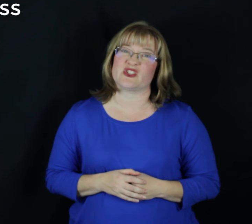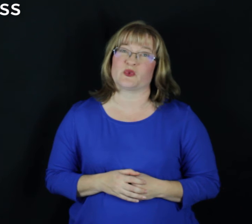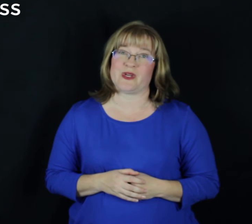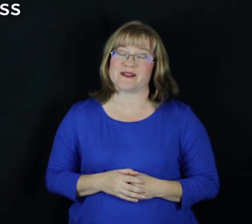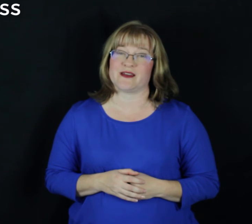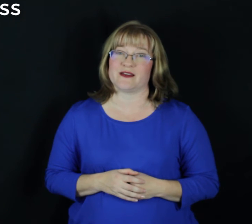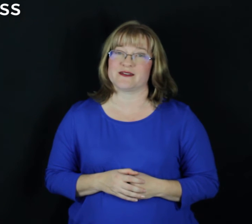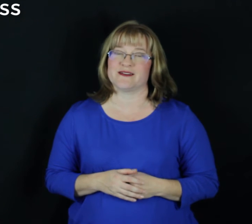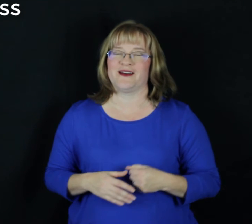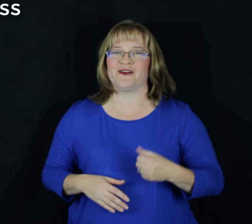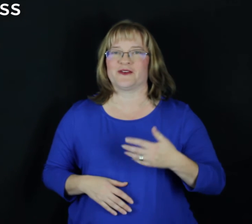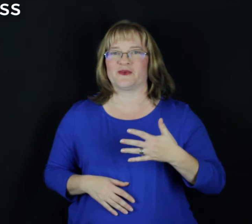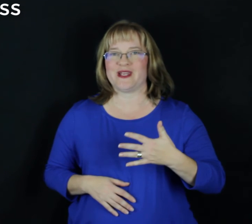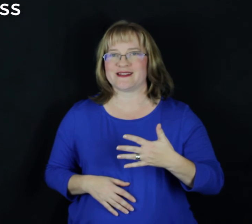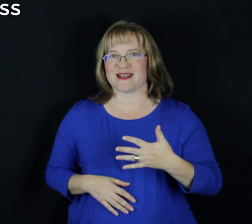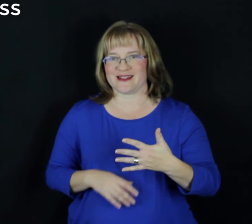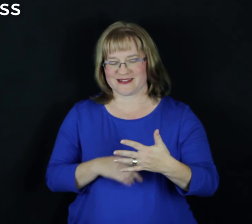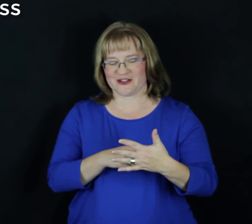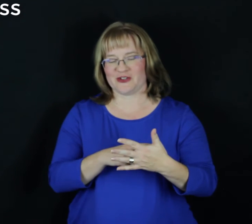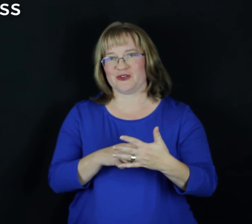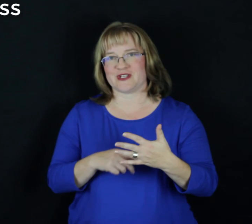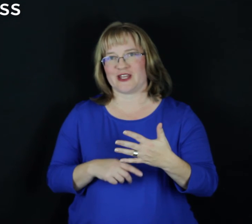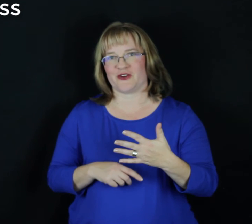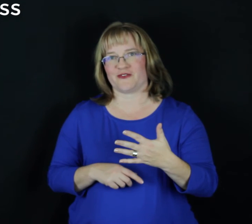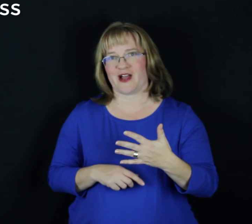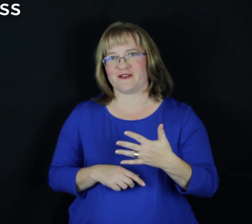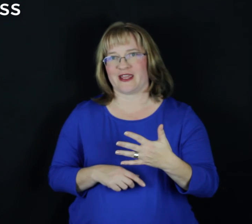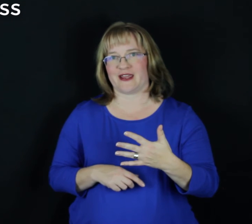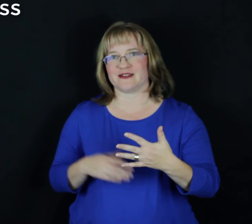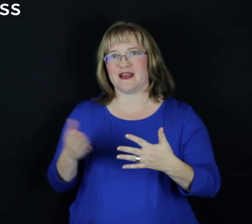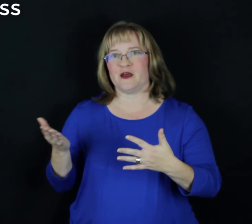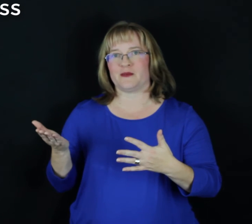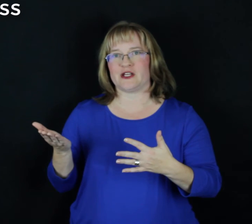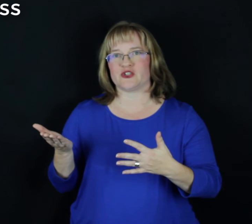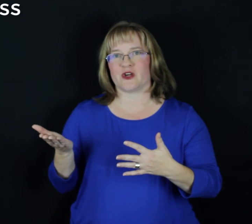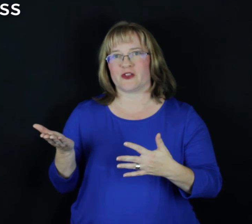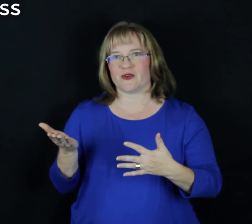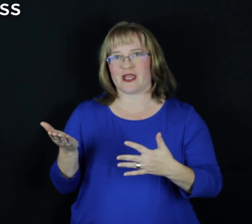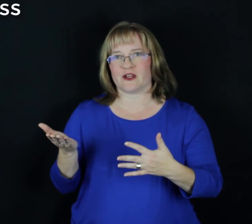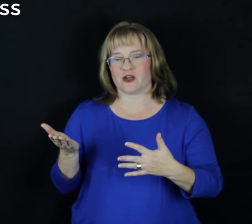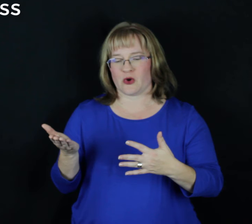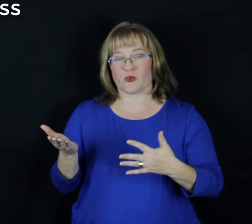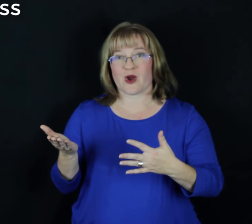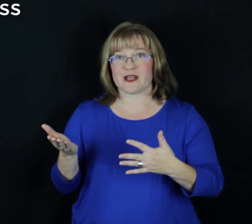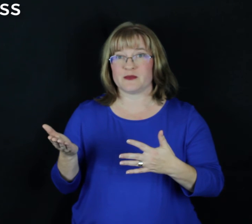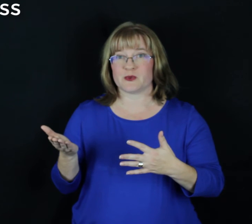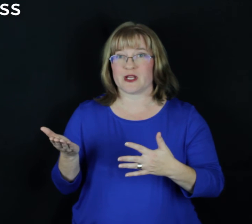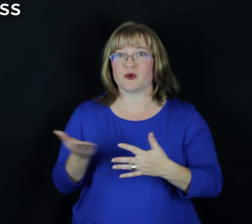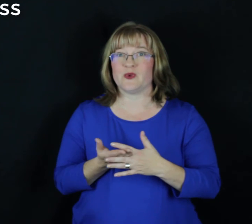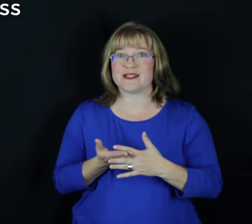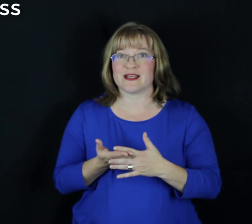just recess. For recess, you take your 5 hand, place your other hand right in between it.